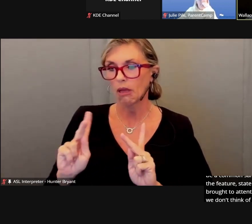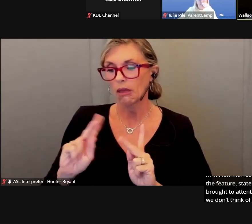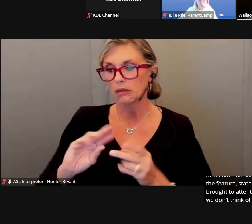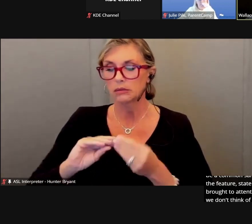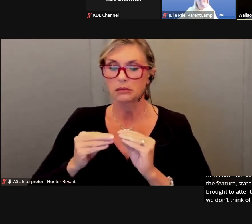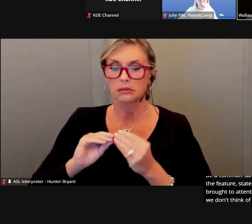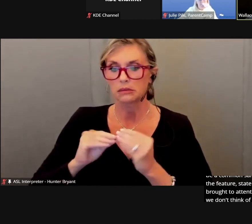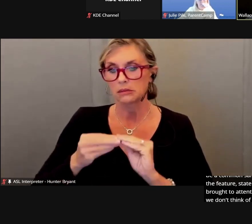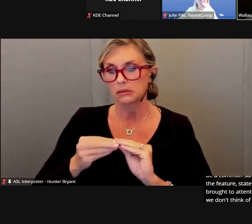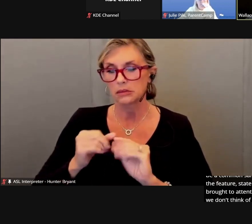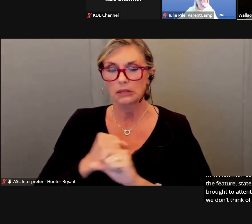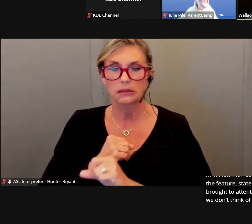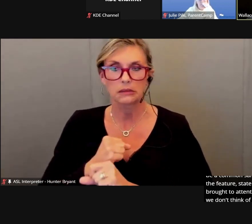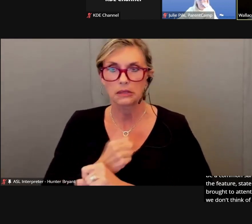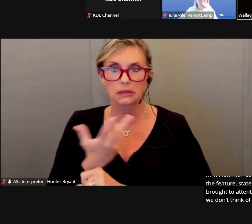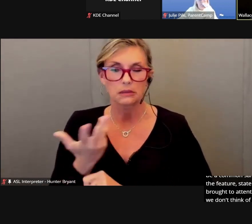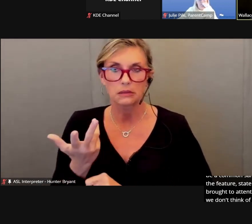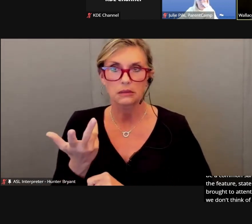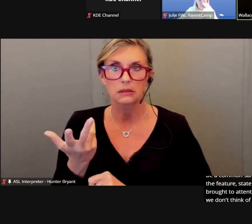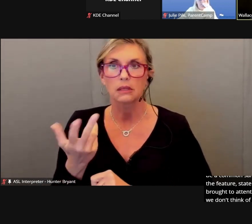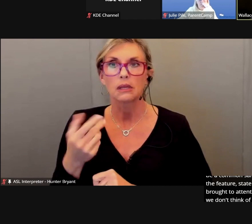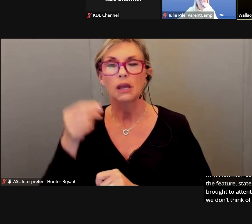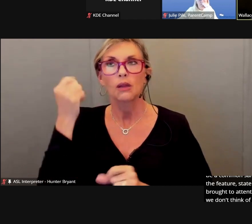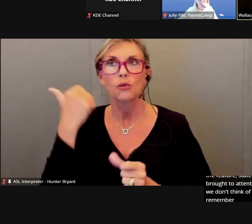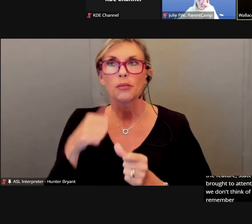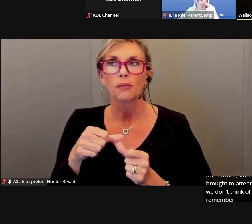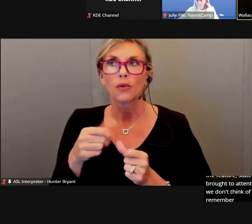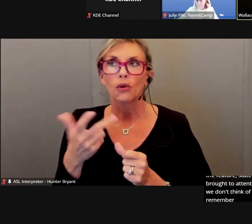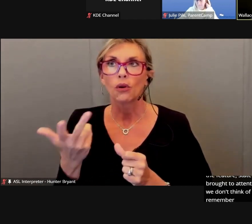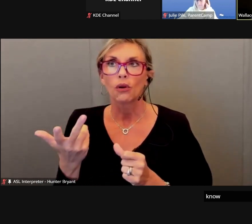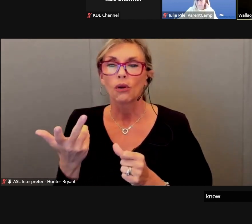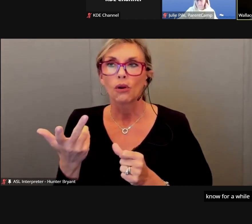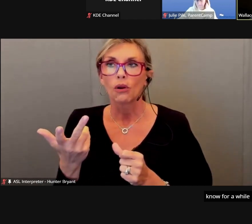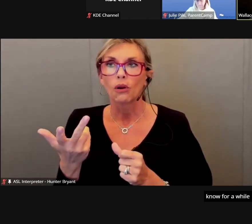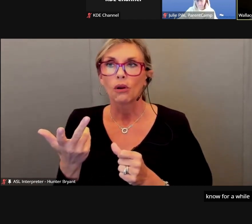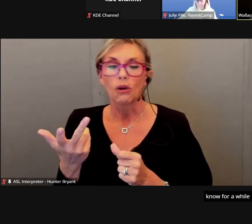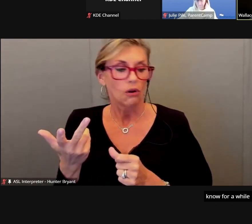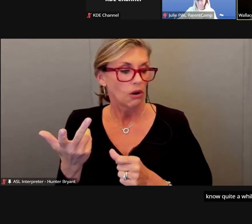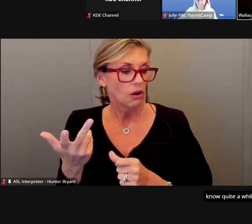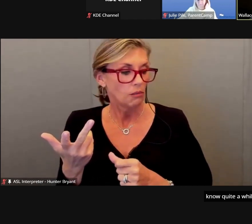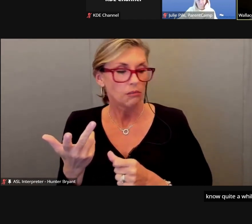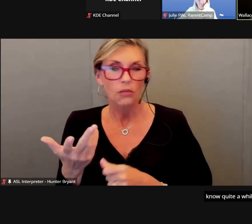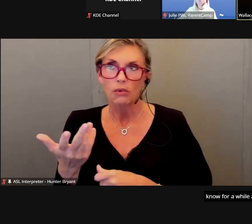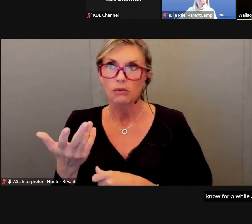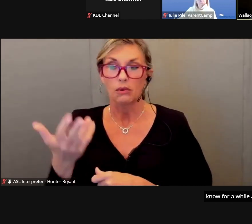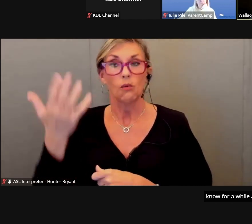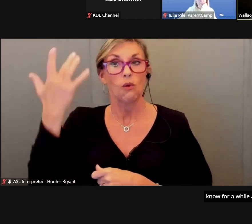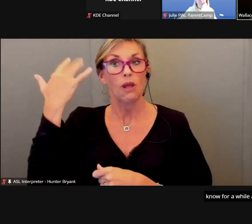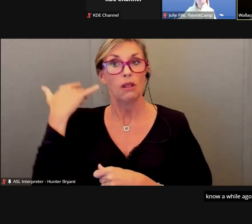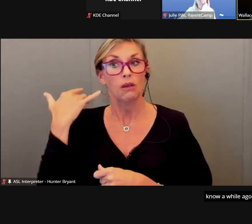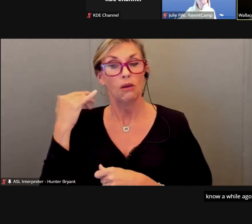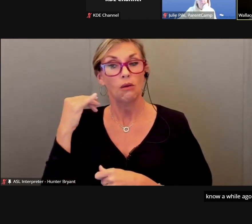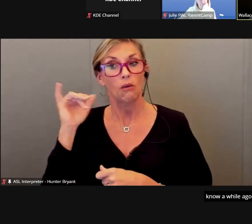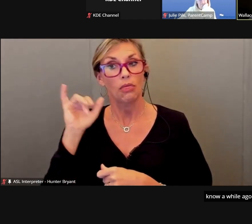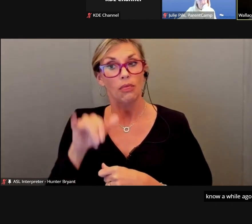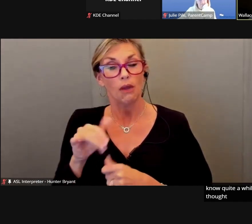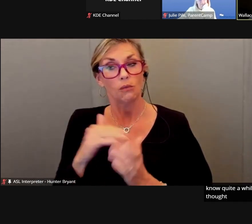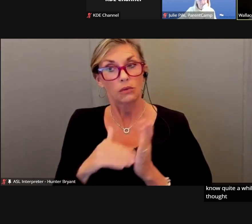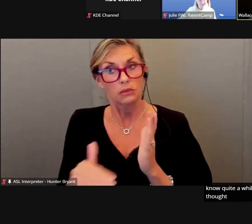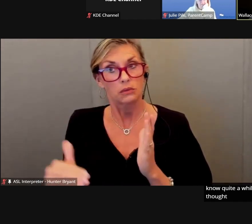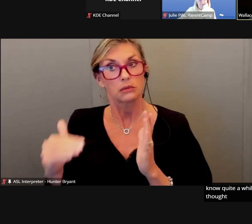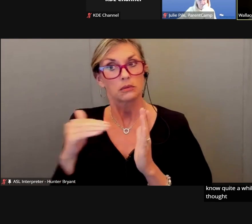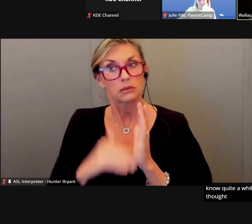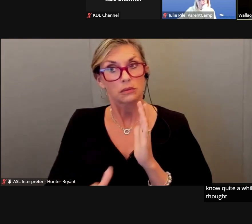because I remember, quite a while ago, that was a recurring thought